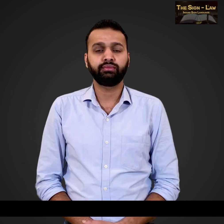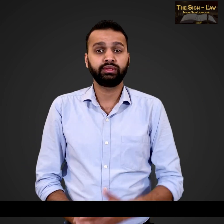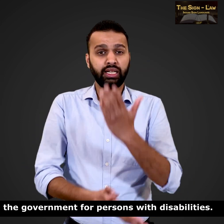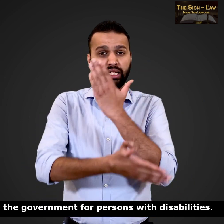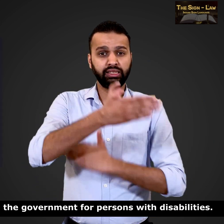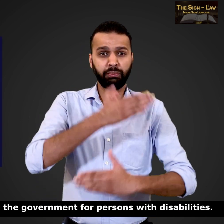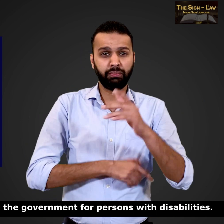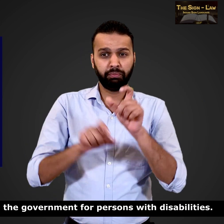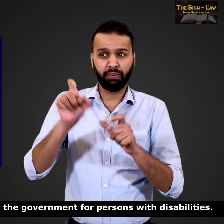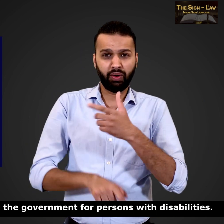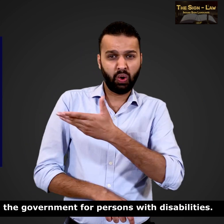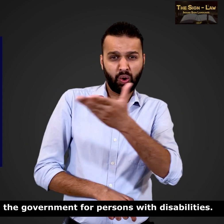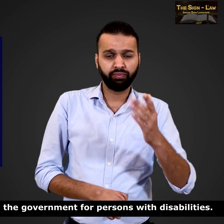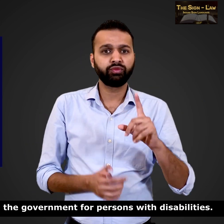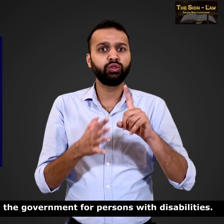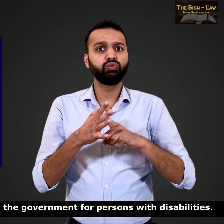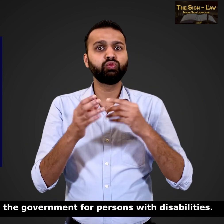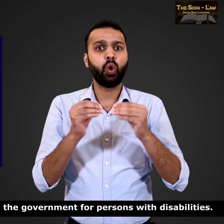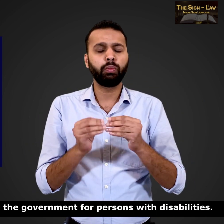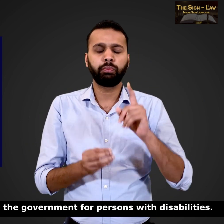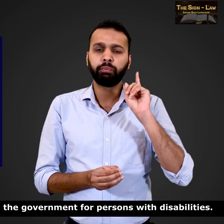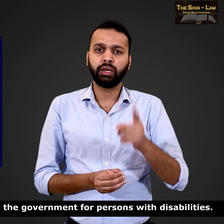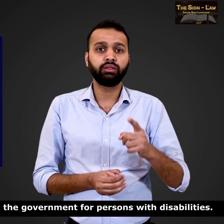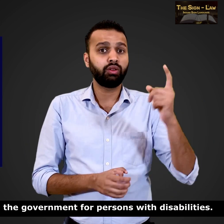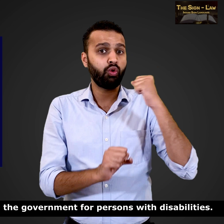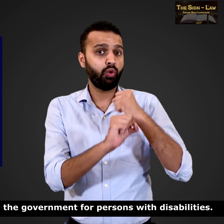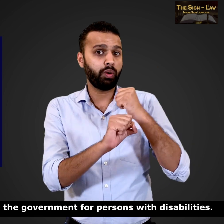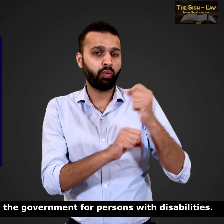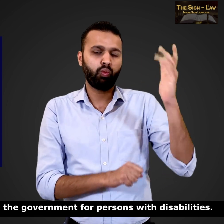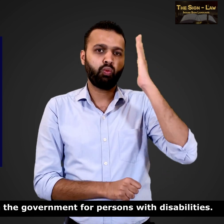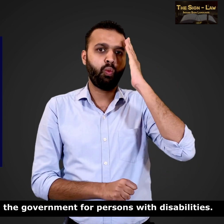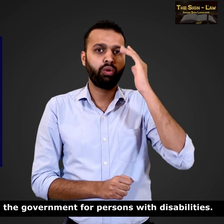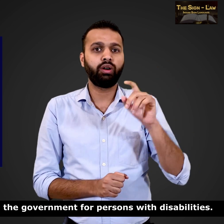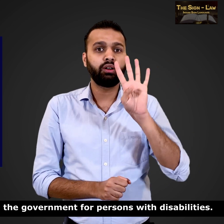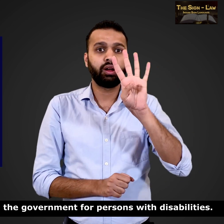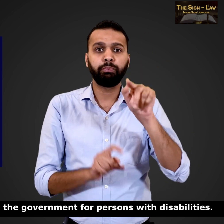There is also 4% reservation for jobs in the government for persons with disabilities.